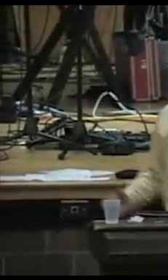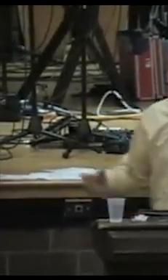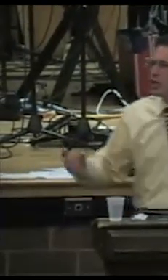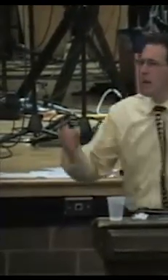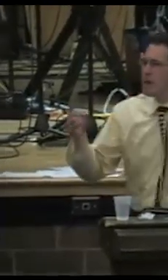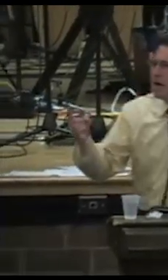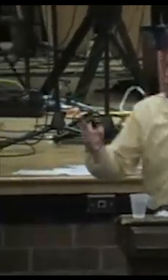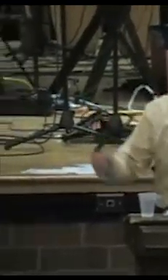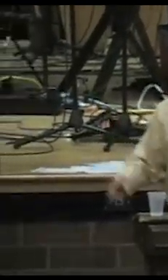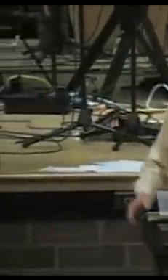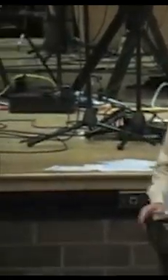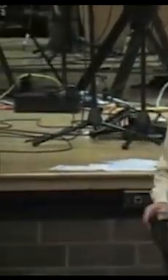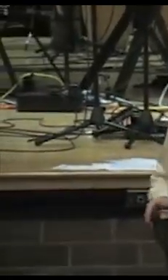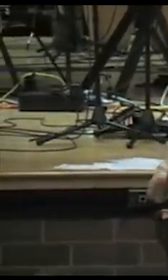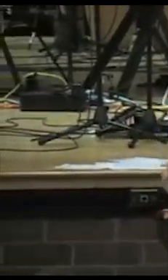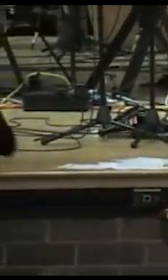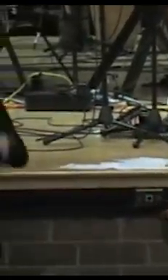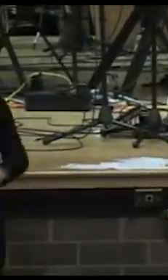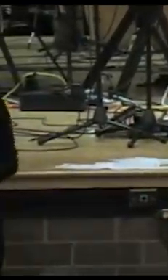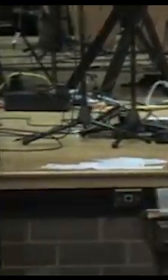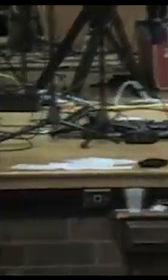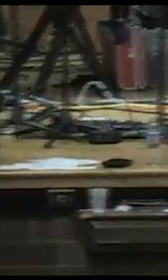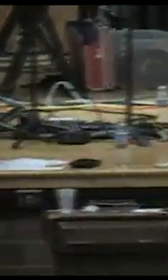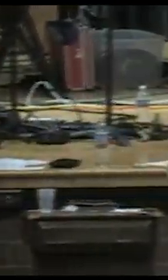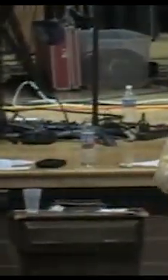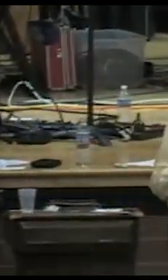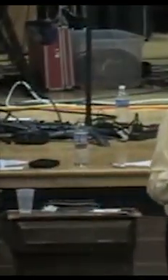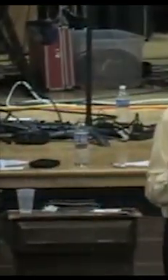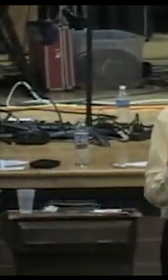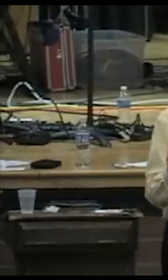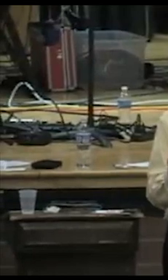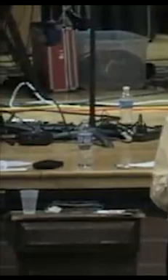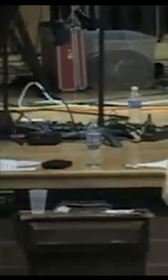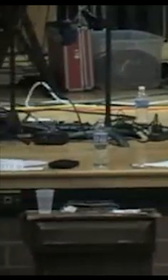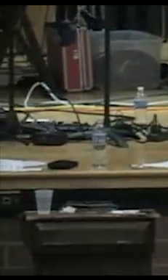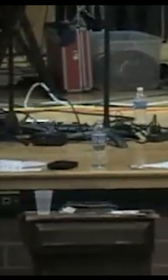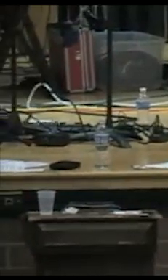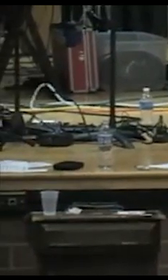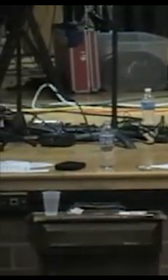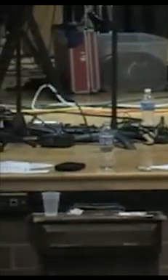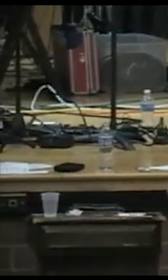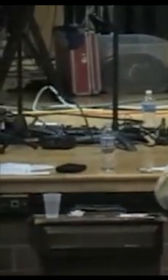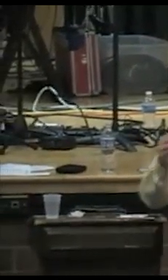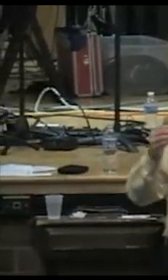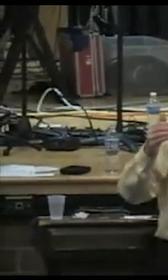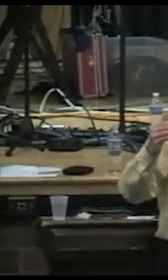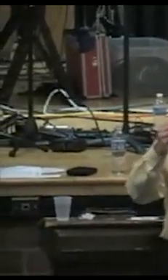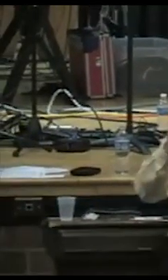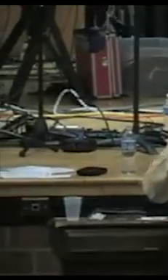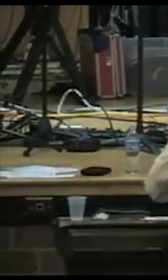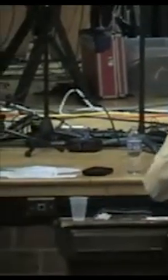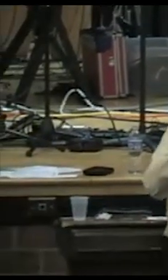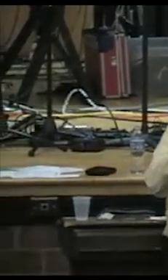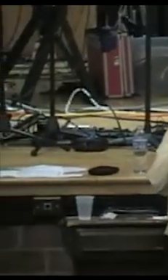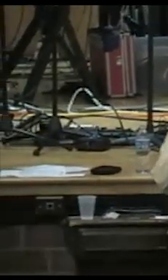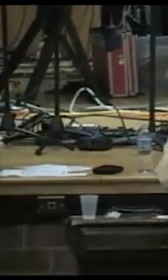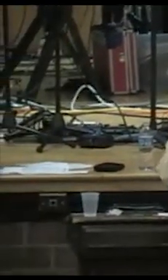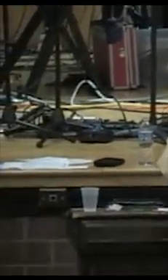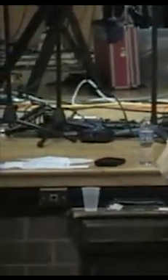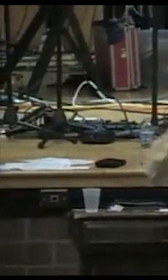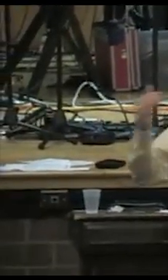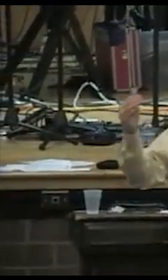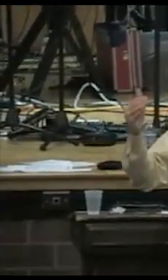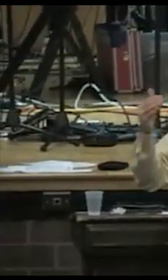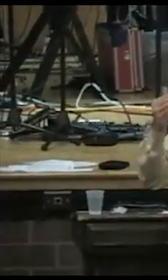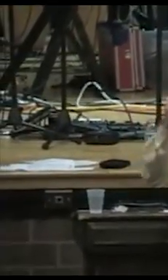Hallelujah. The two shall become one. Now, very often in marriage counseling, I tell couples, I said, a lot of couples try to get the close